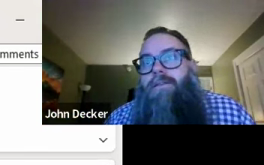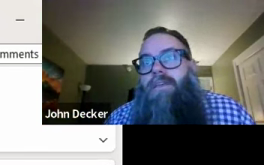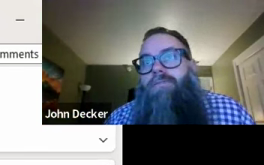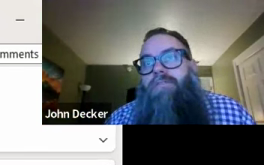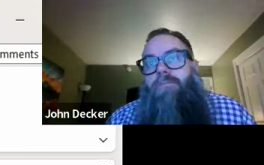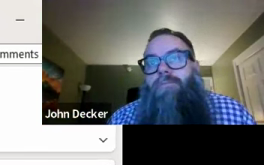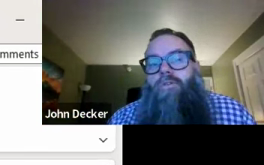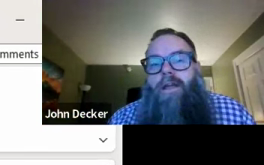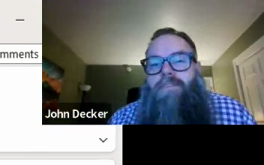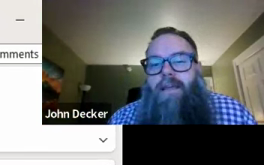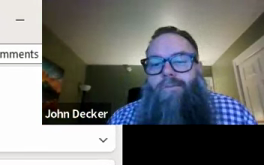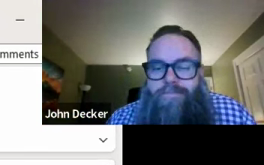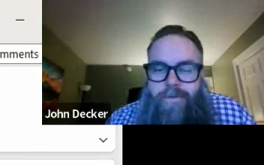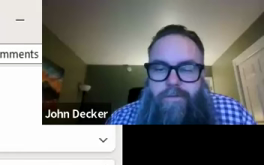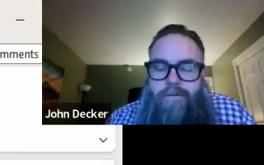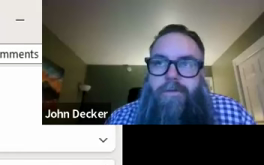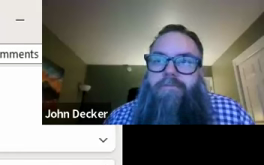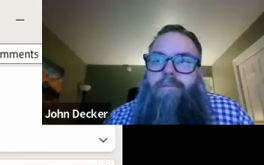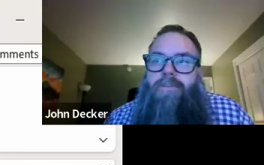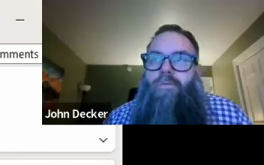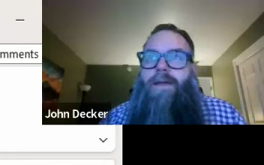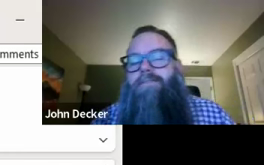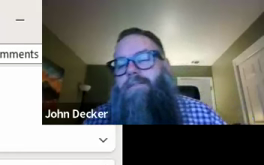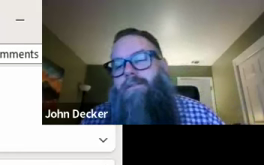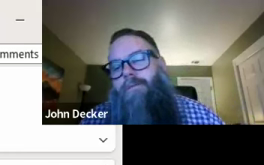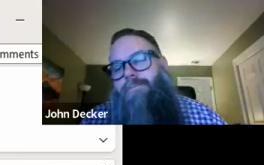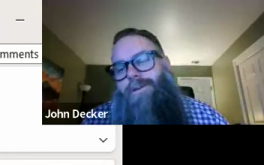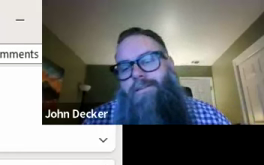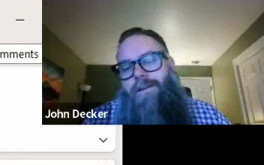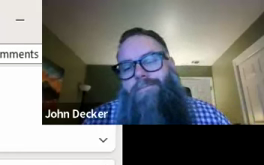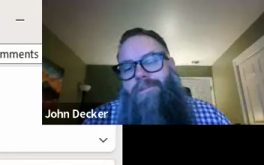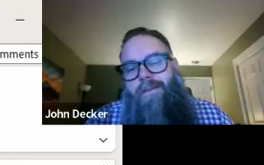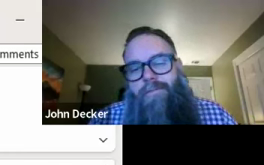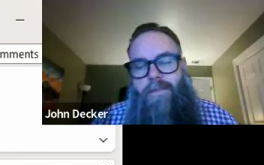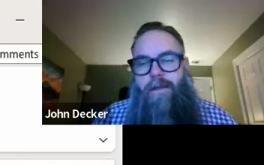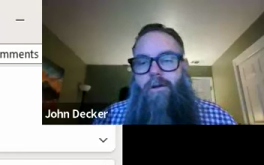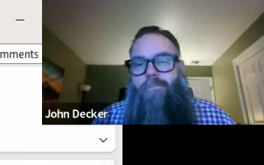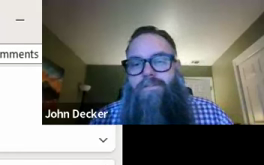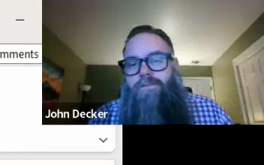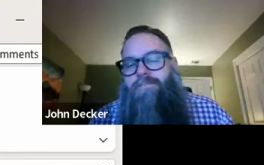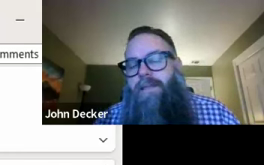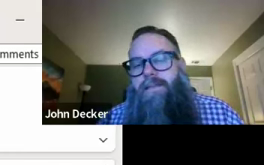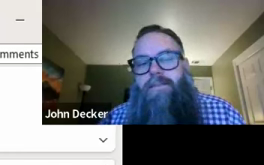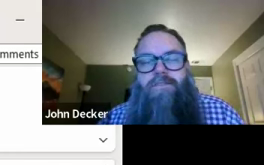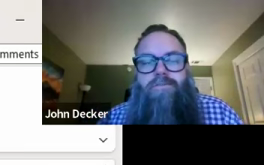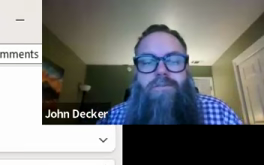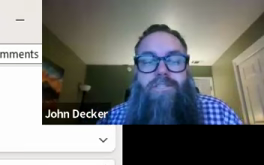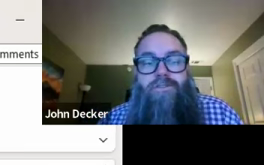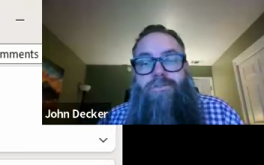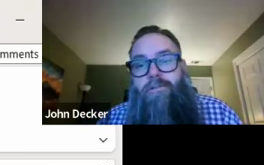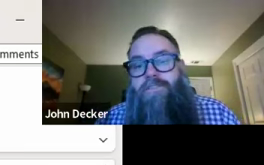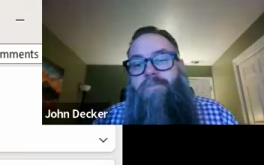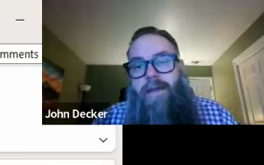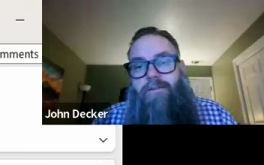Services. It is infant development programs and respite. From the directive that the department put out there, I believe that they are open to expanding this